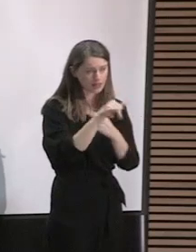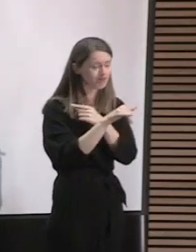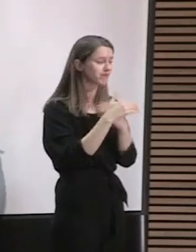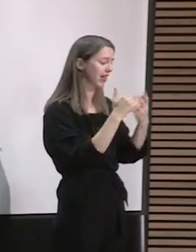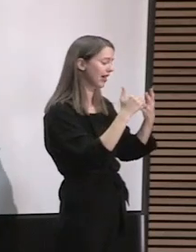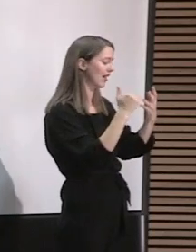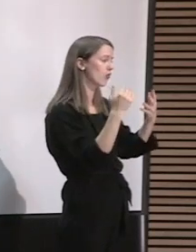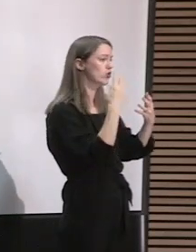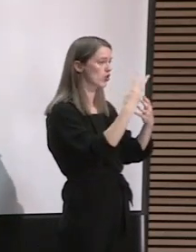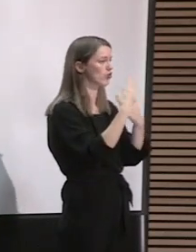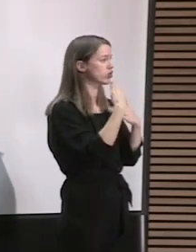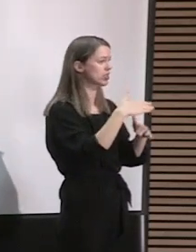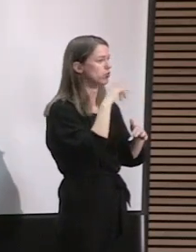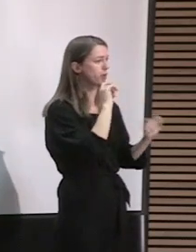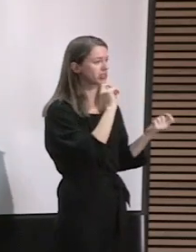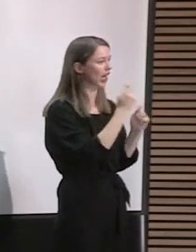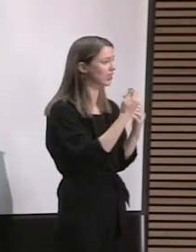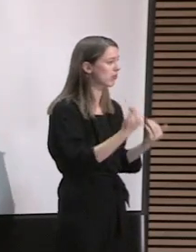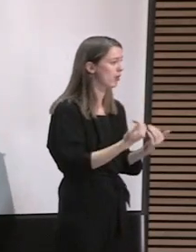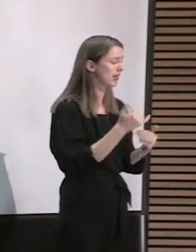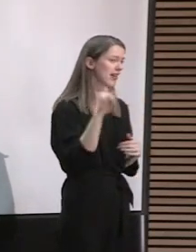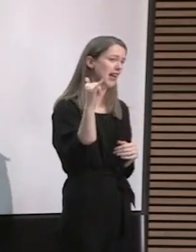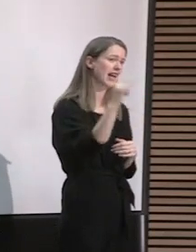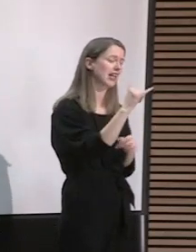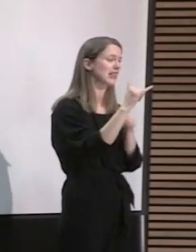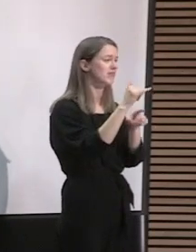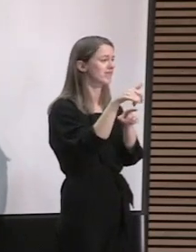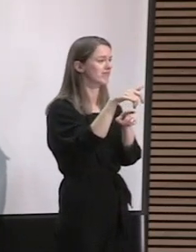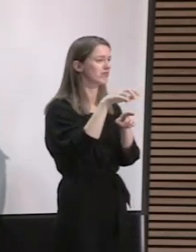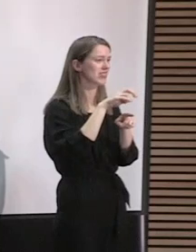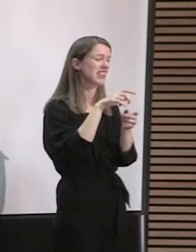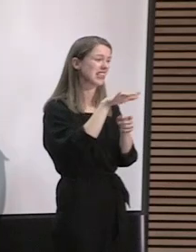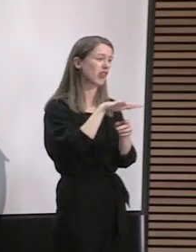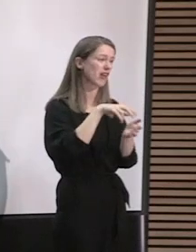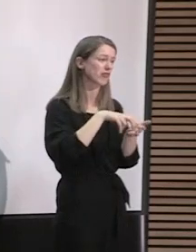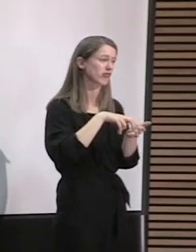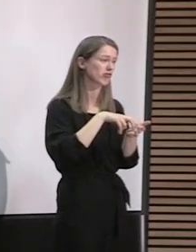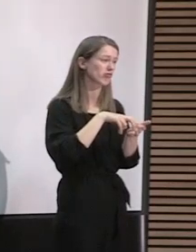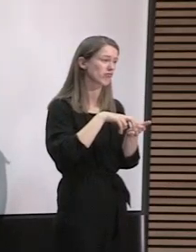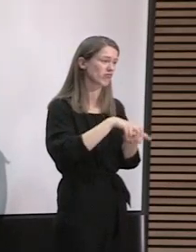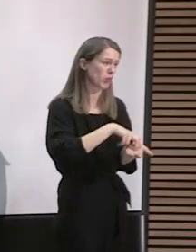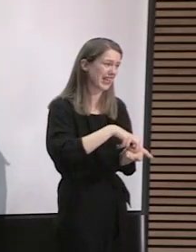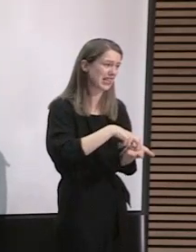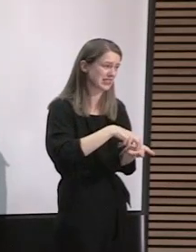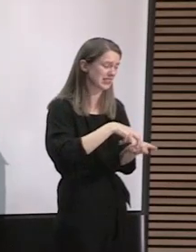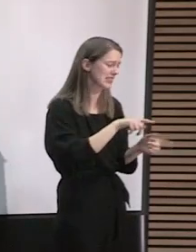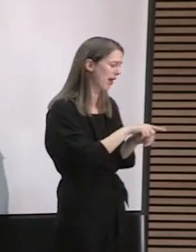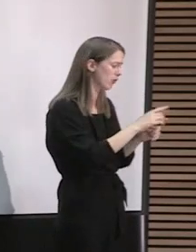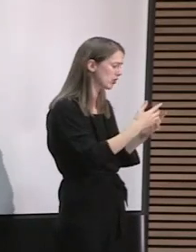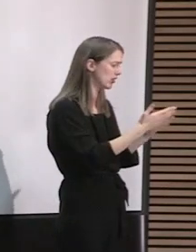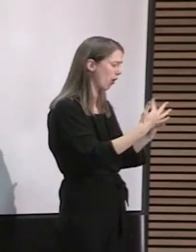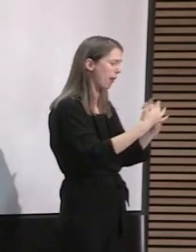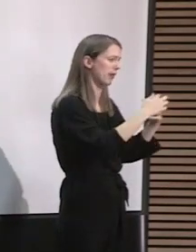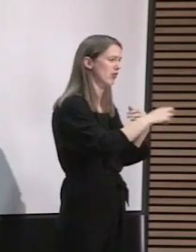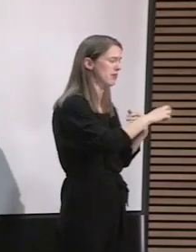2 restrictions, and we're not changing those. Air travel, of course, is an area of vulnerability. Public transport is an area of vulnerability. We are